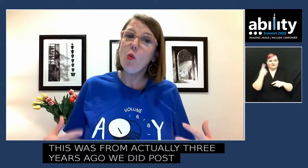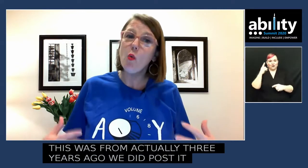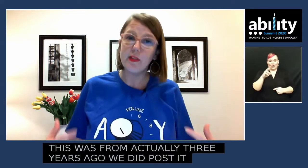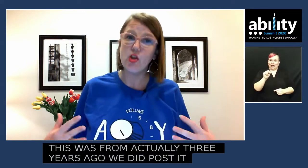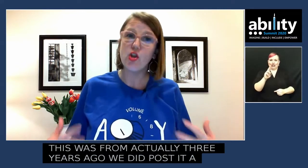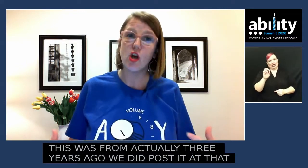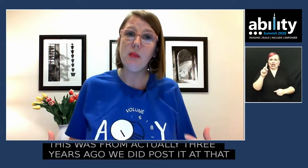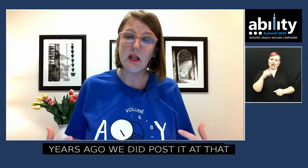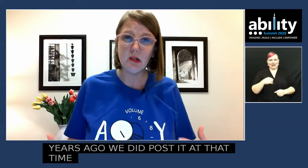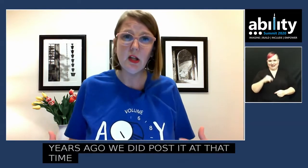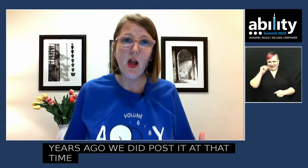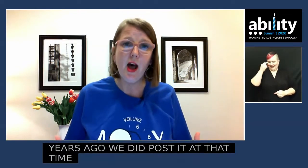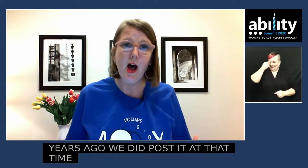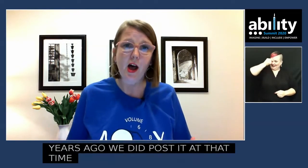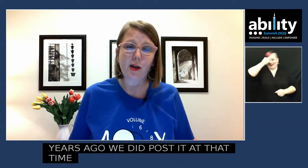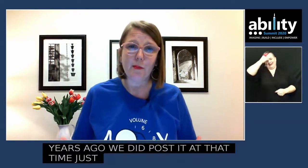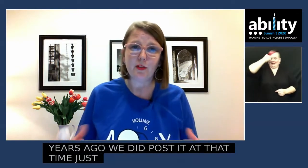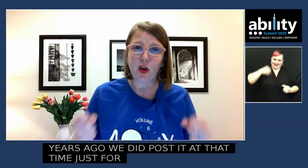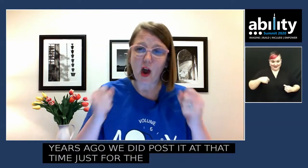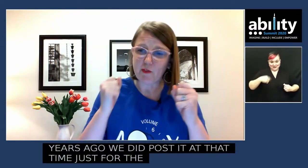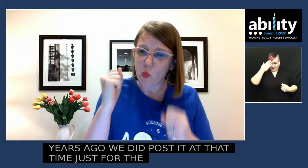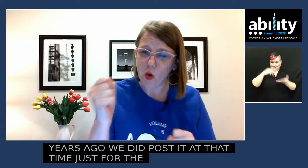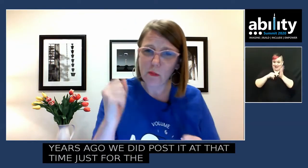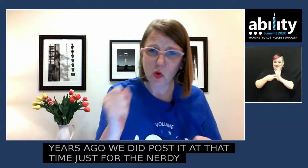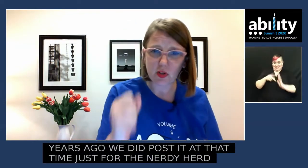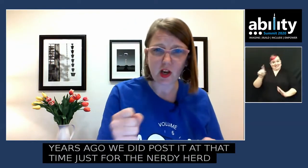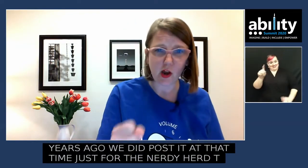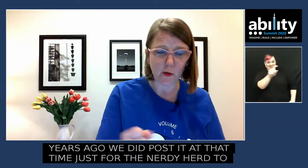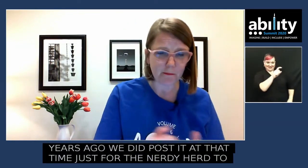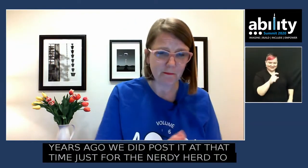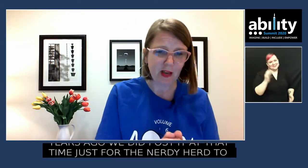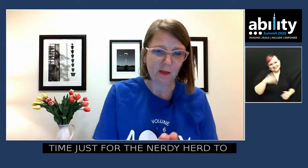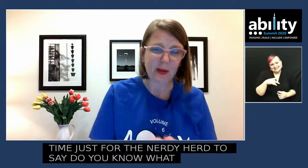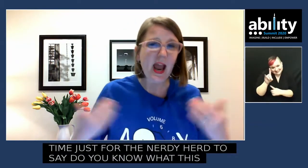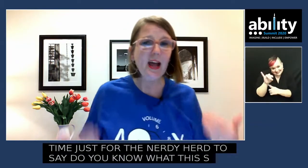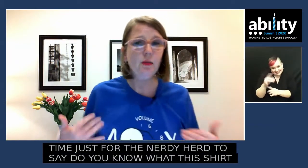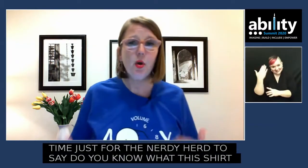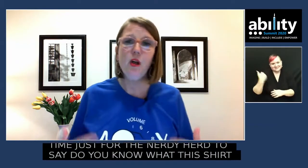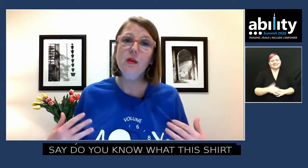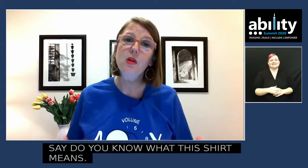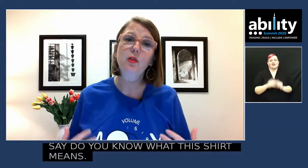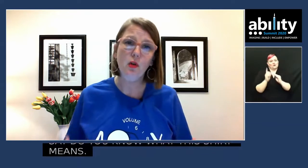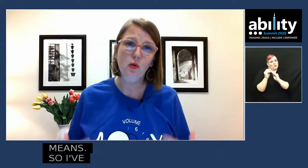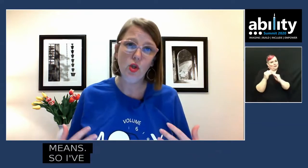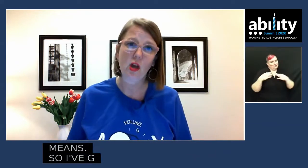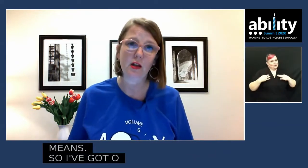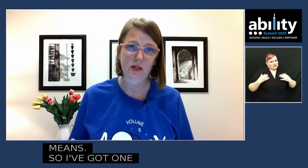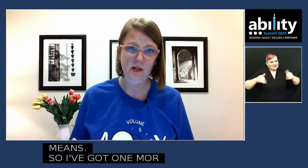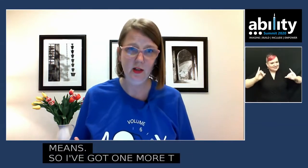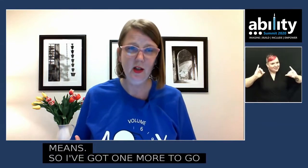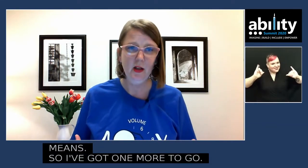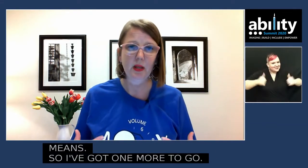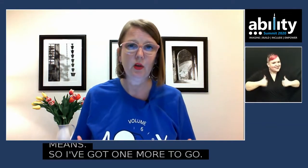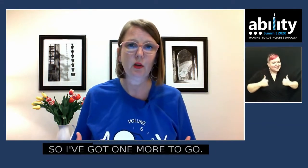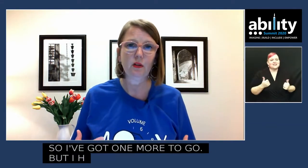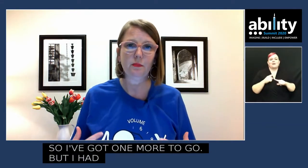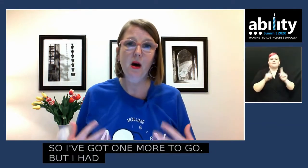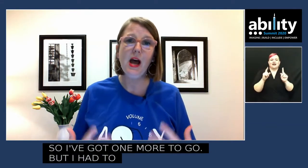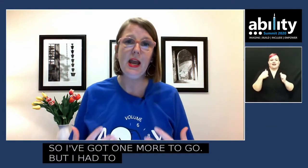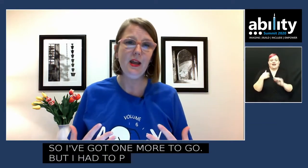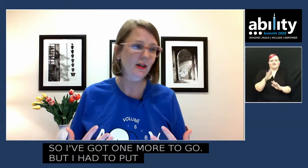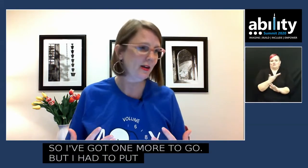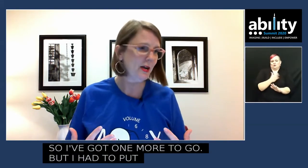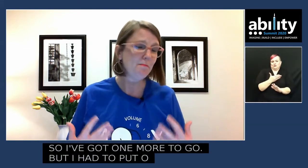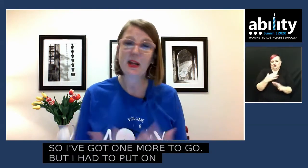do you know what this shirt means? So I've got one more to go, but I had to put on the musical shirt